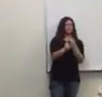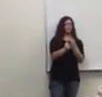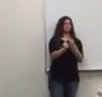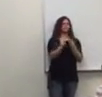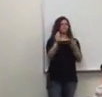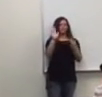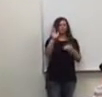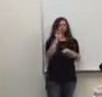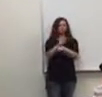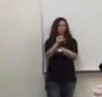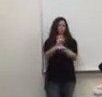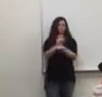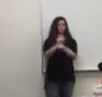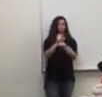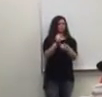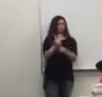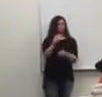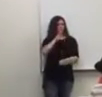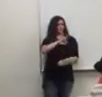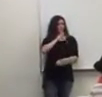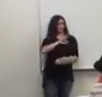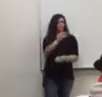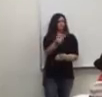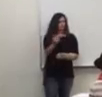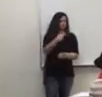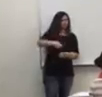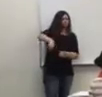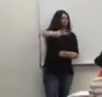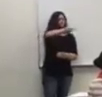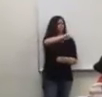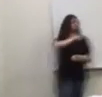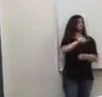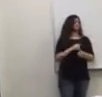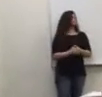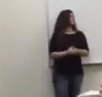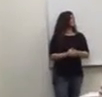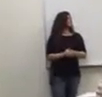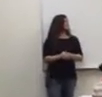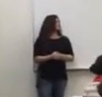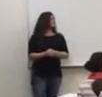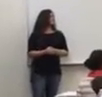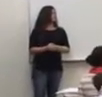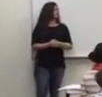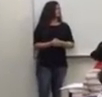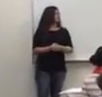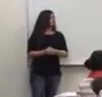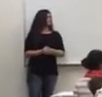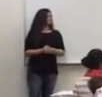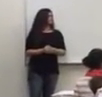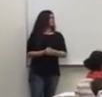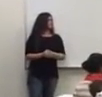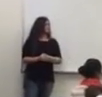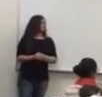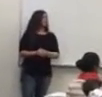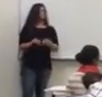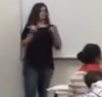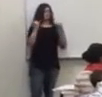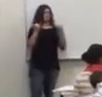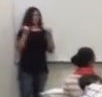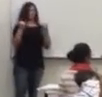and we've gotten to a point that you really can't leave this class without knowing how to deploy PowerPoint in such a way that your